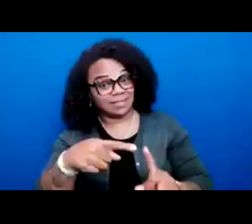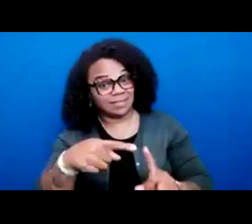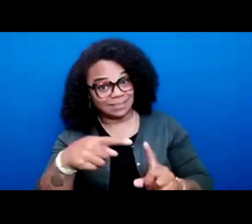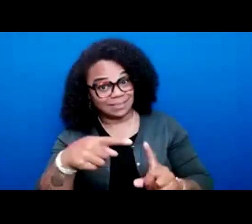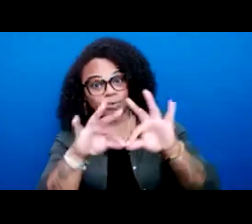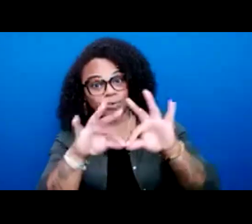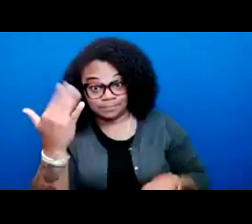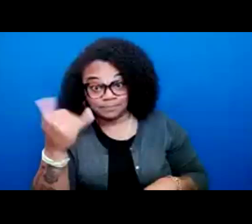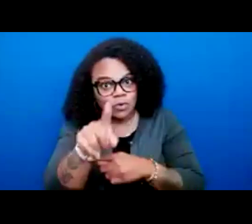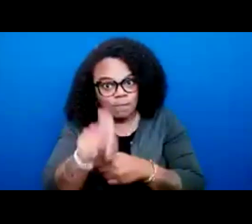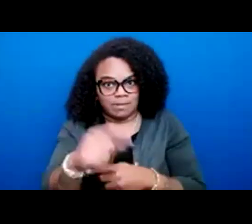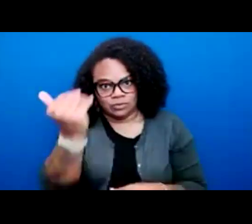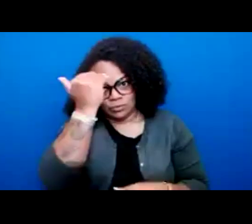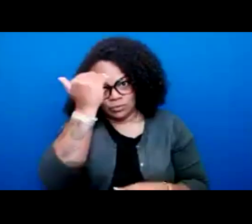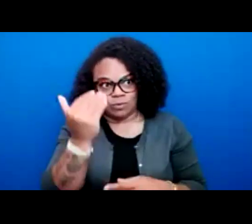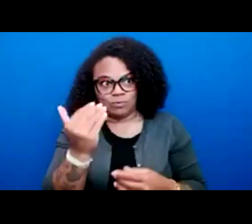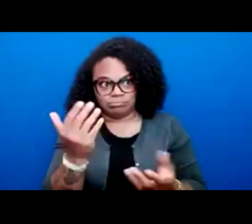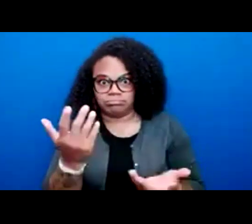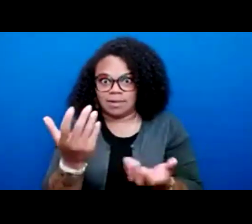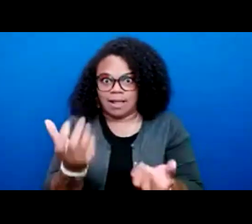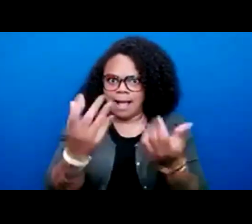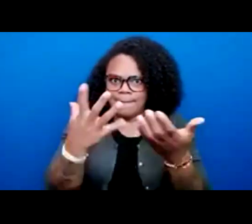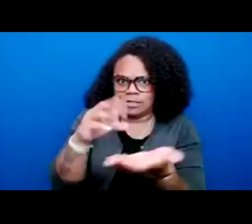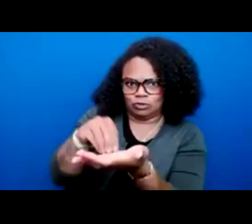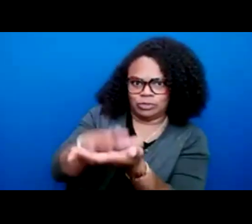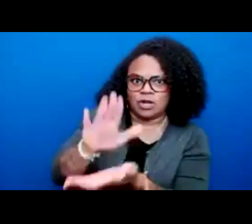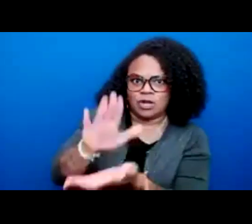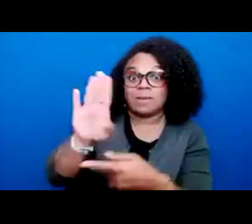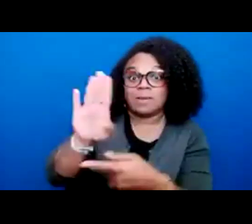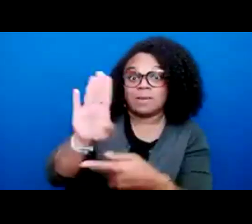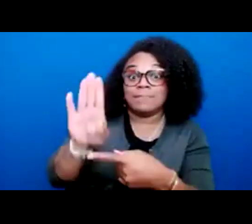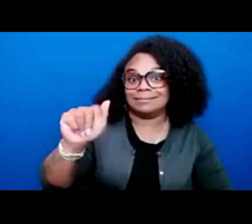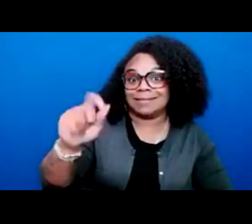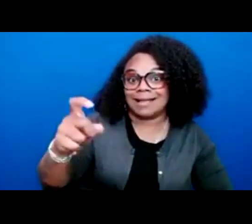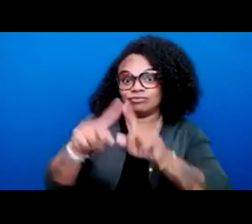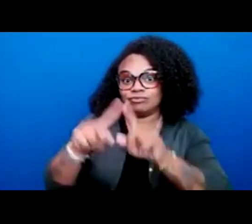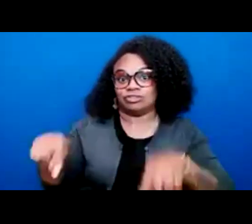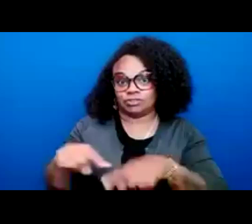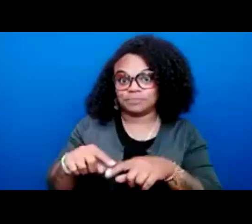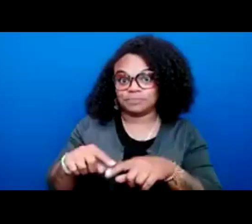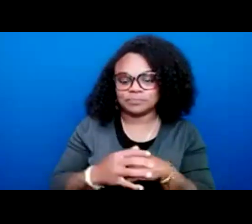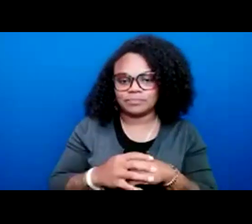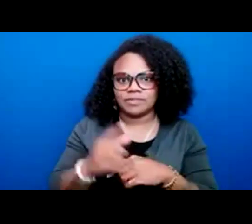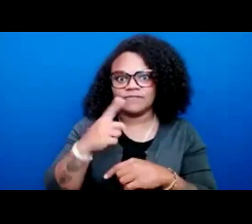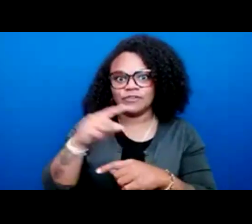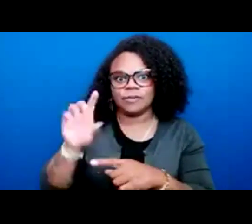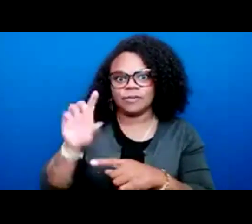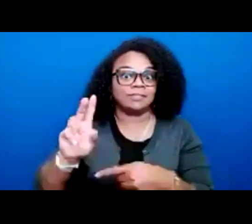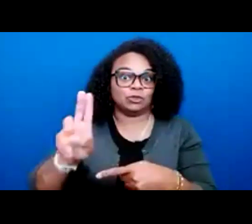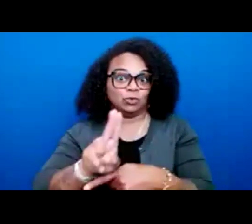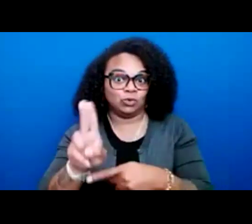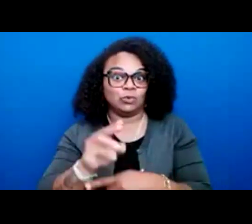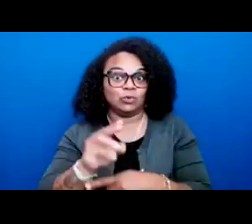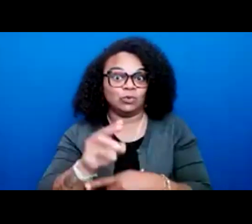is on, like what you're going to put on that business tax return in the area of business use of your